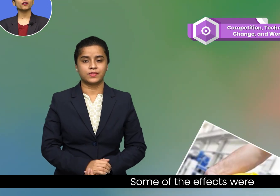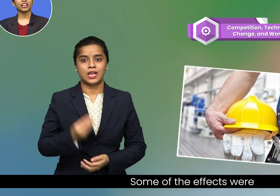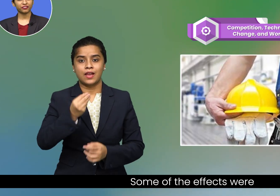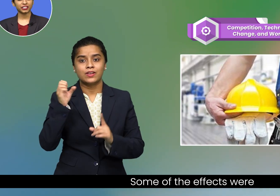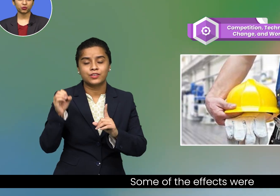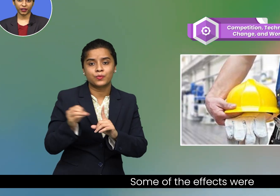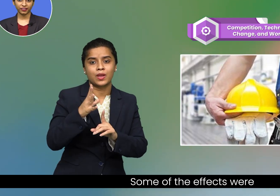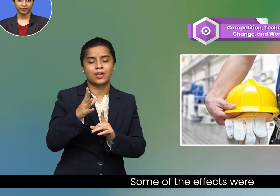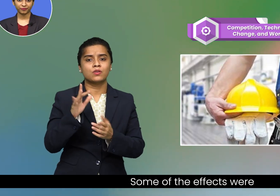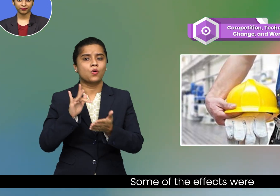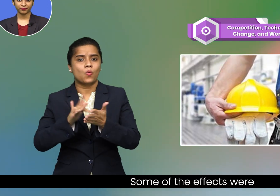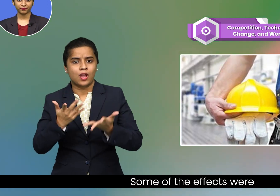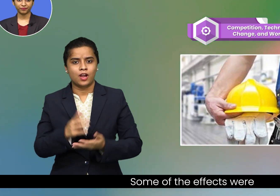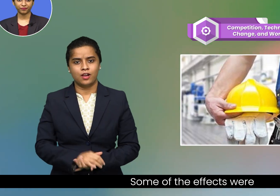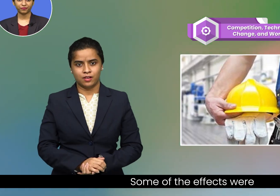Some of the effects were